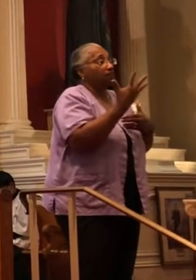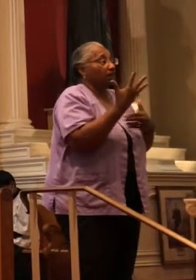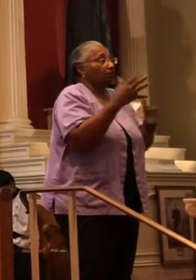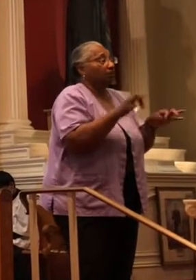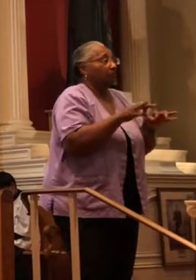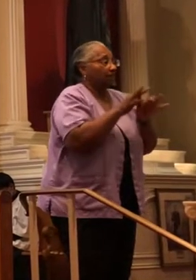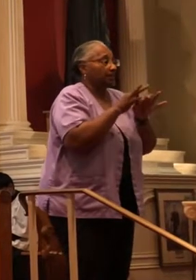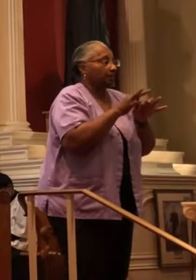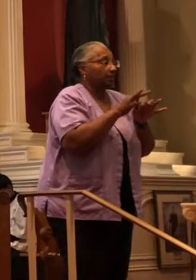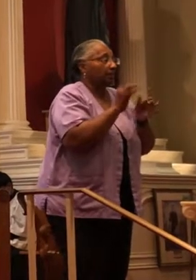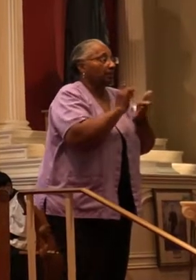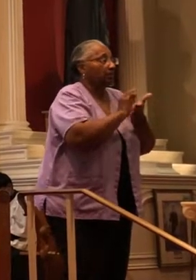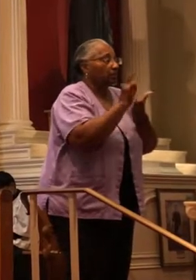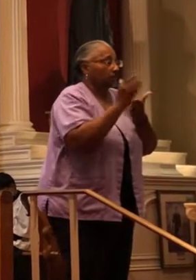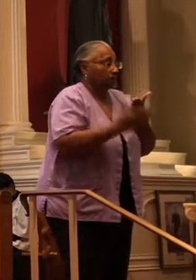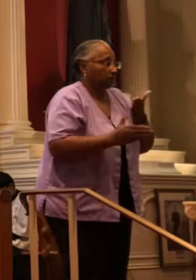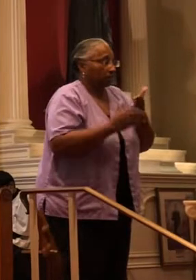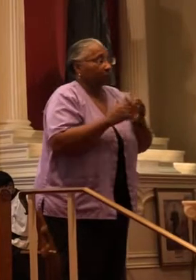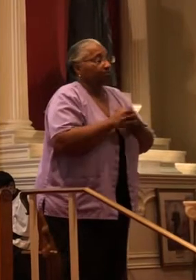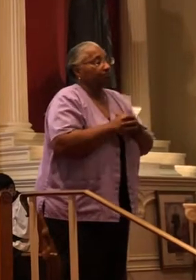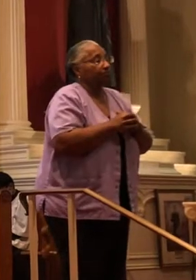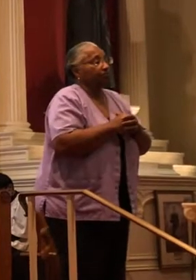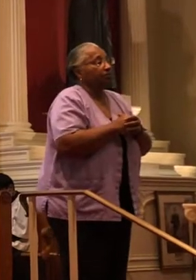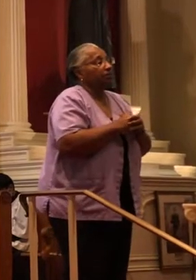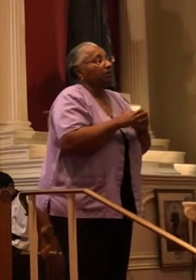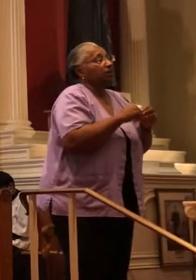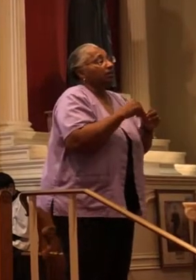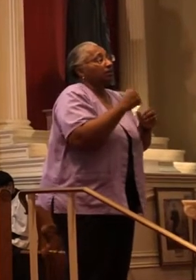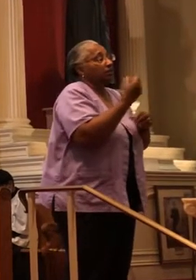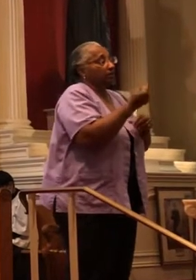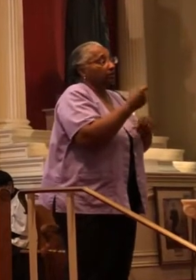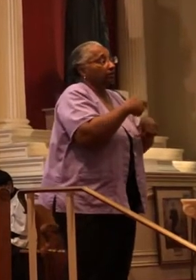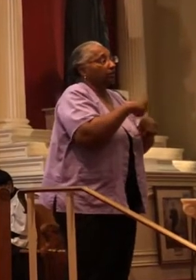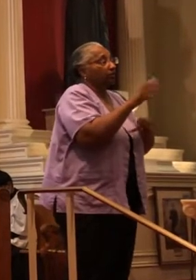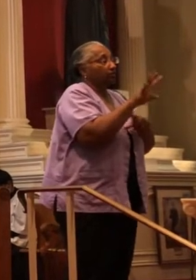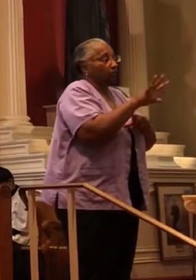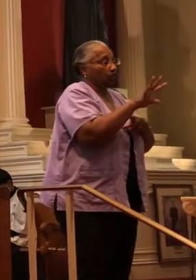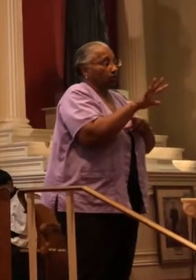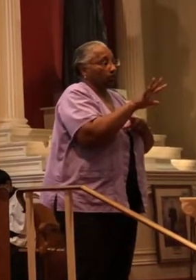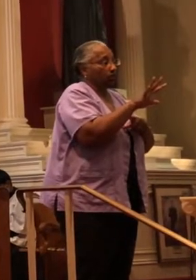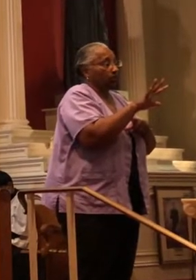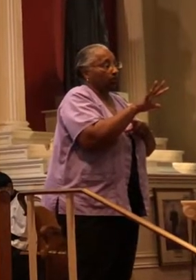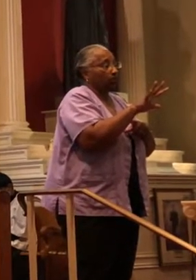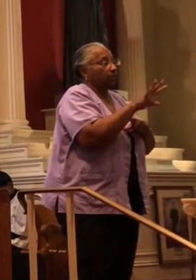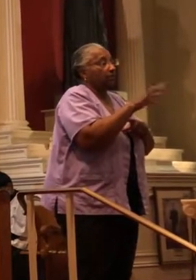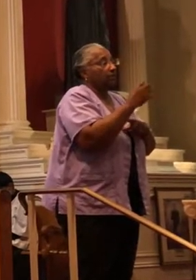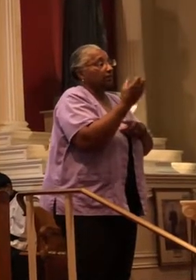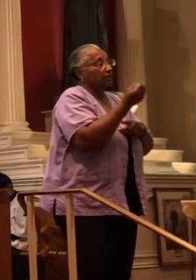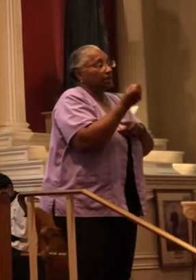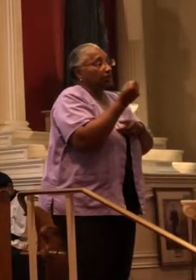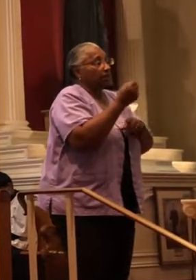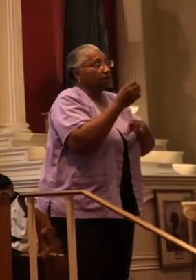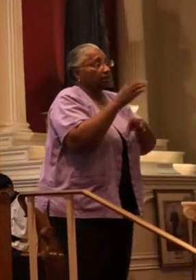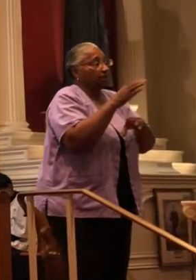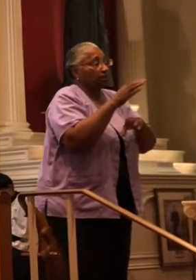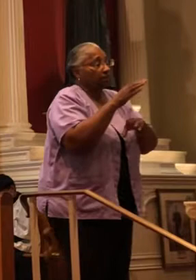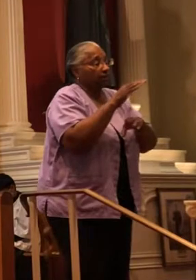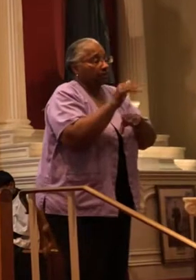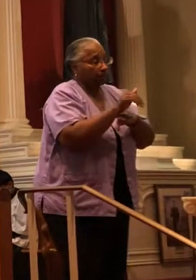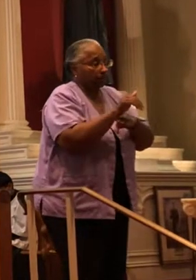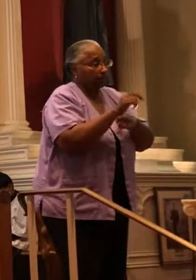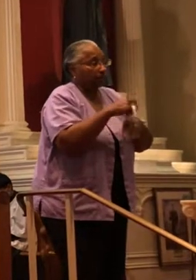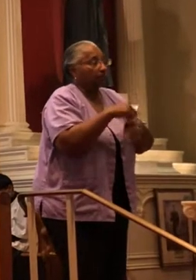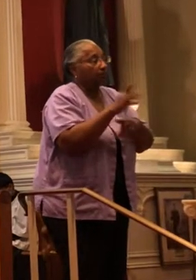Masses every weekend. So we have at 4 p.m. the first Vigil Mass, and then Saturday also we have a